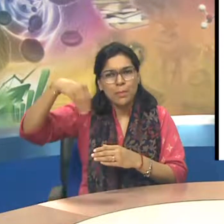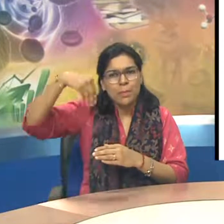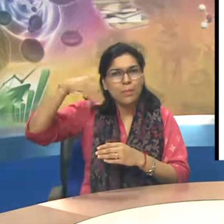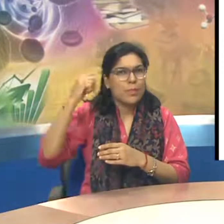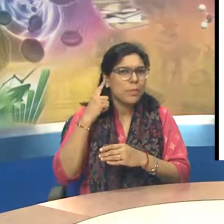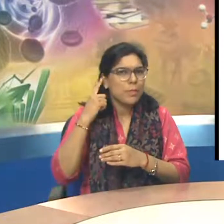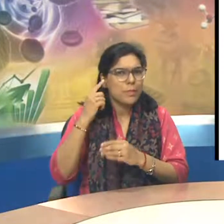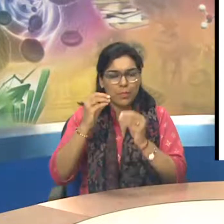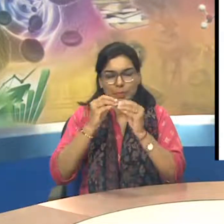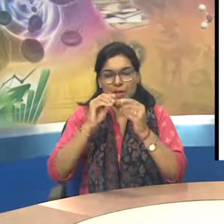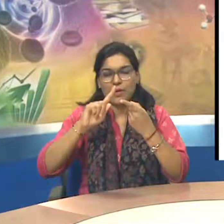bells,